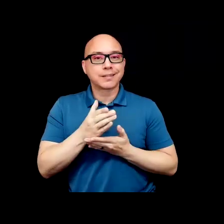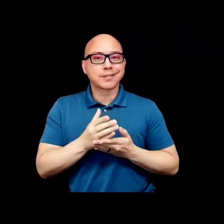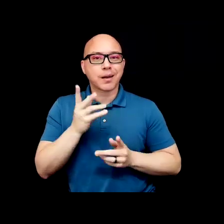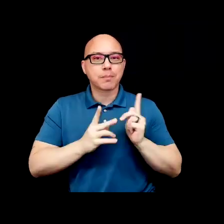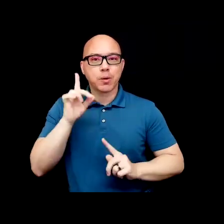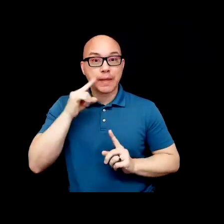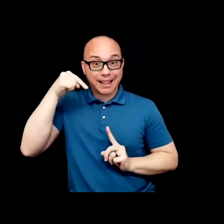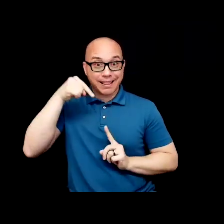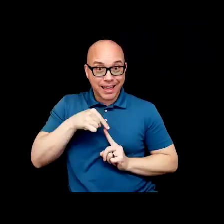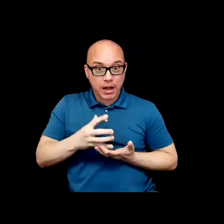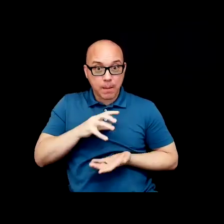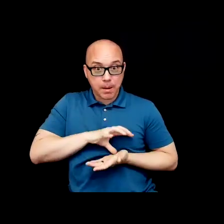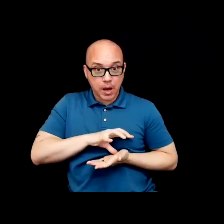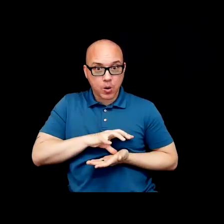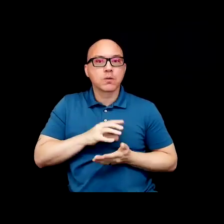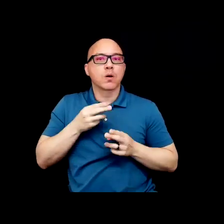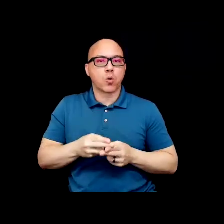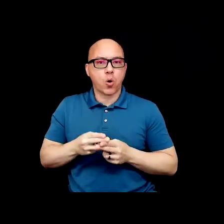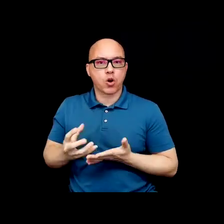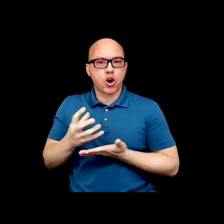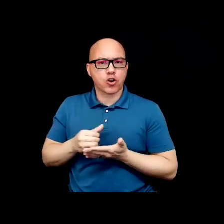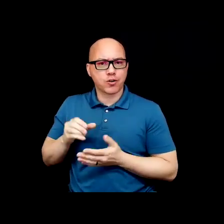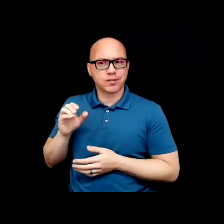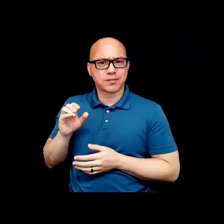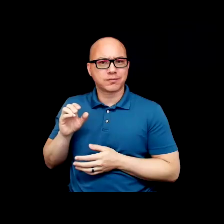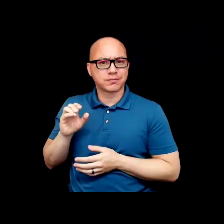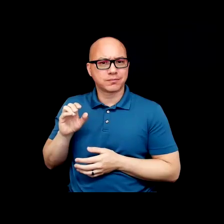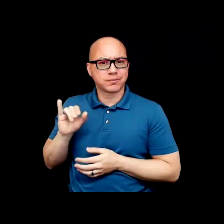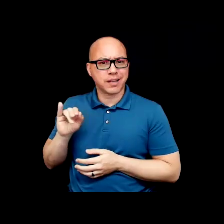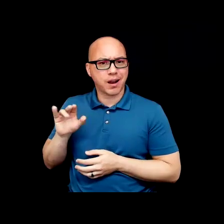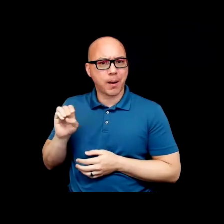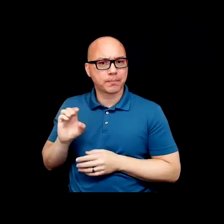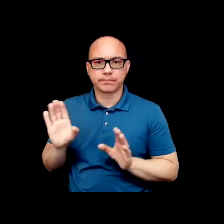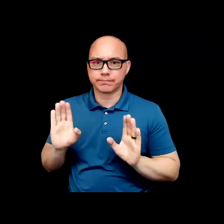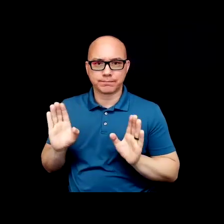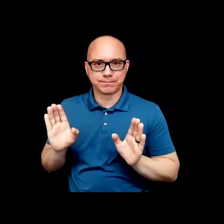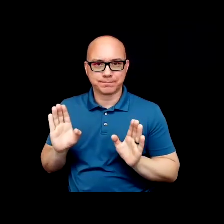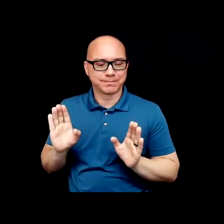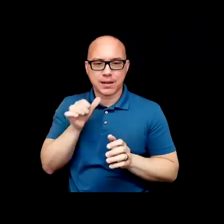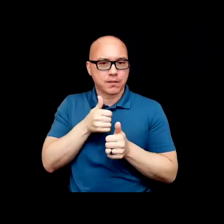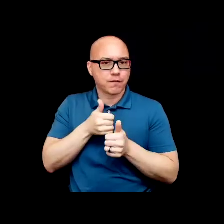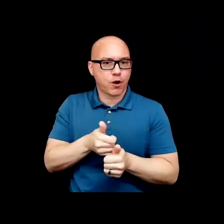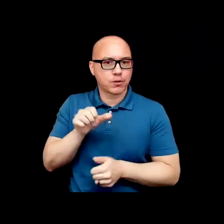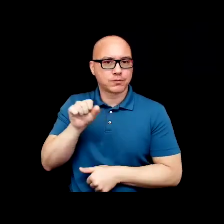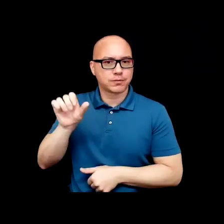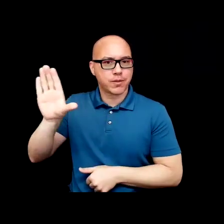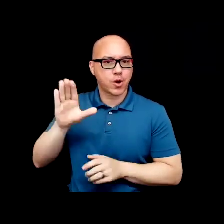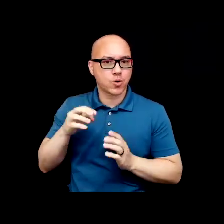count as earnings, but that's not true. It's all in Social Security's rules.